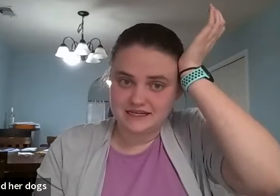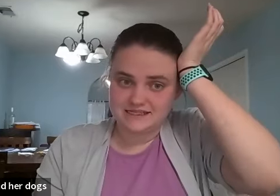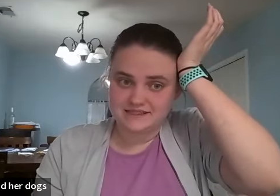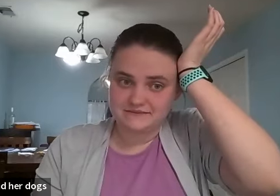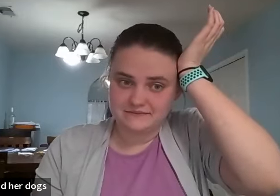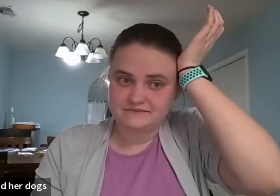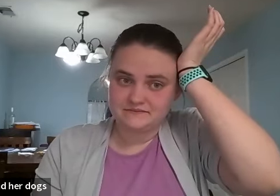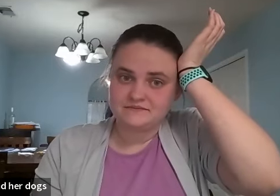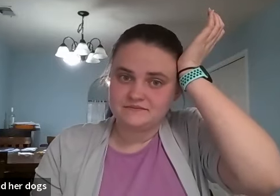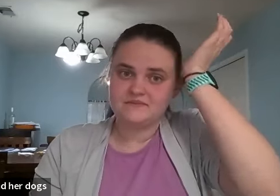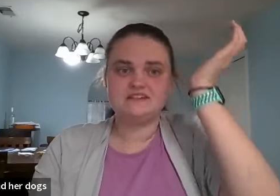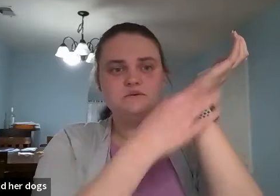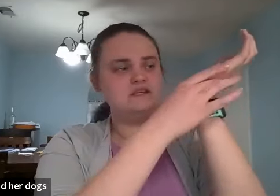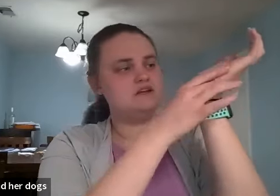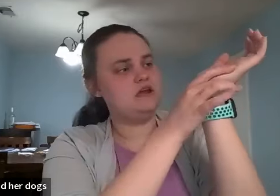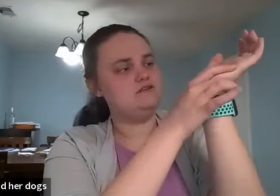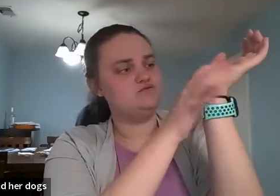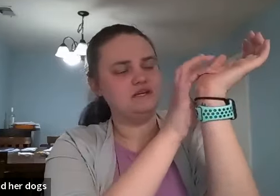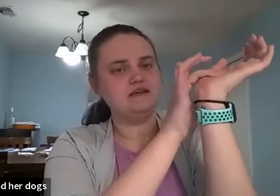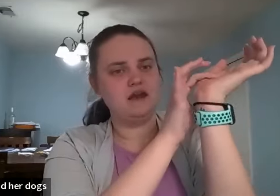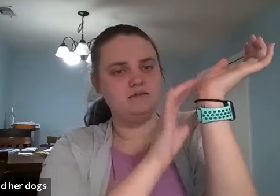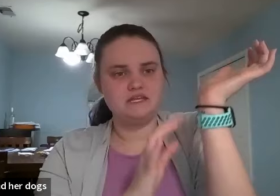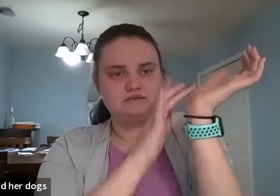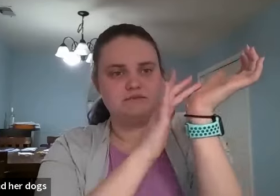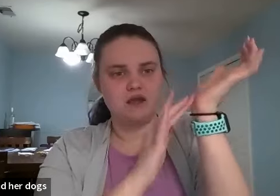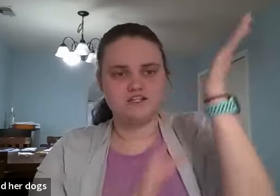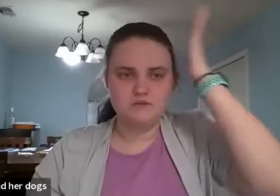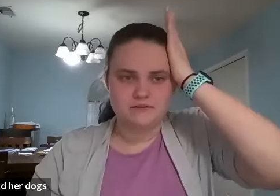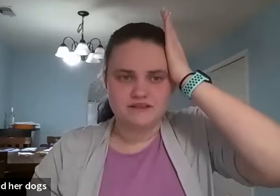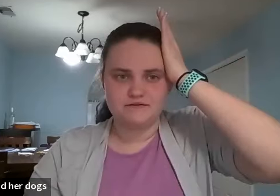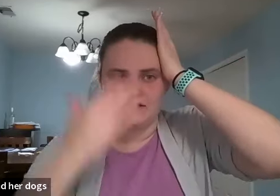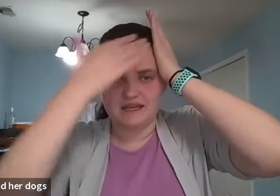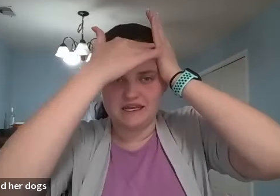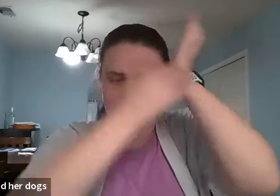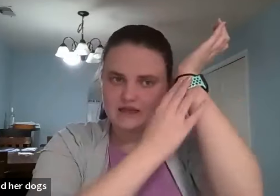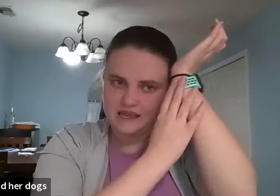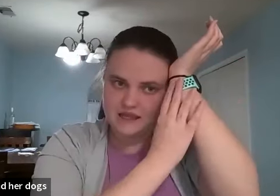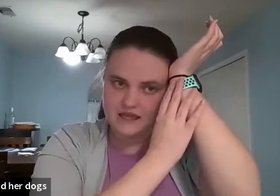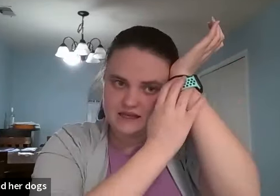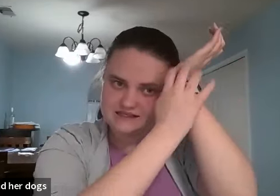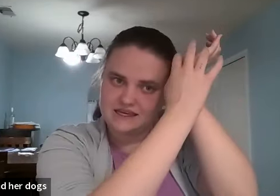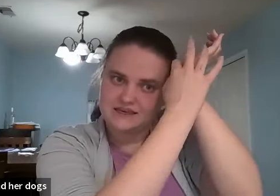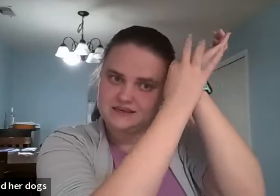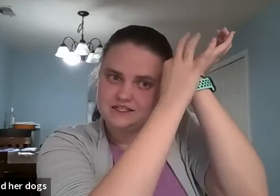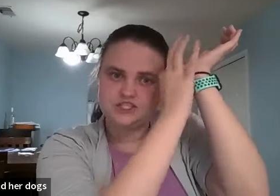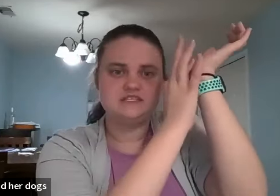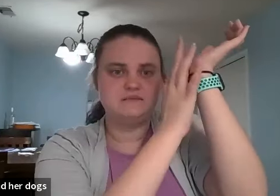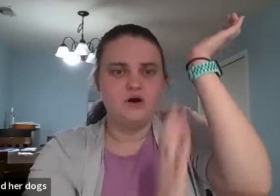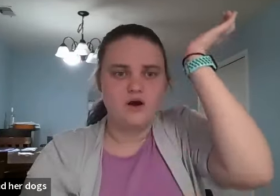cabbage/lettuce. Mm-hmm. It's almost like your hand really kind of bends back because you don't want to be like full, like hitting your head. It's like just the